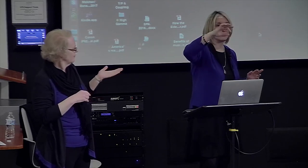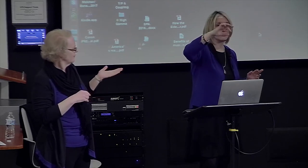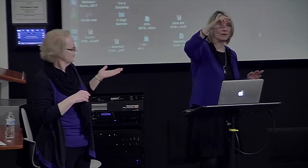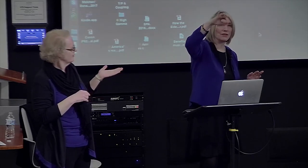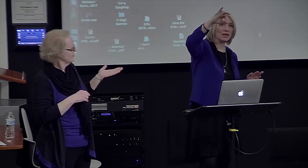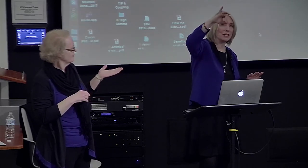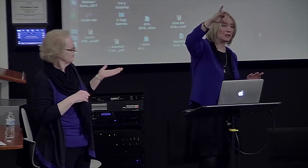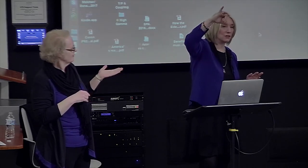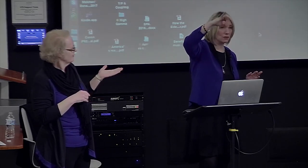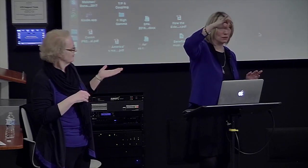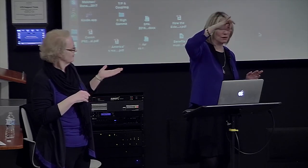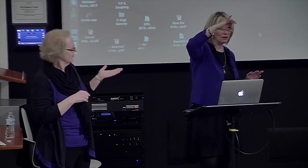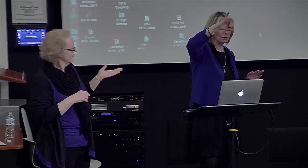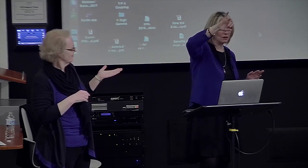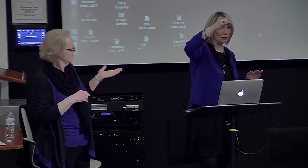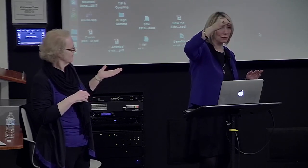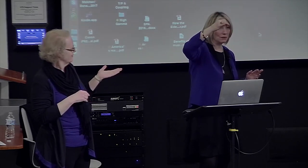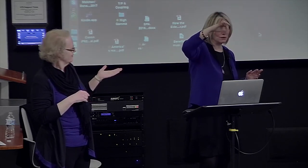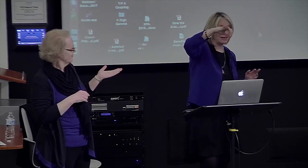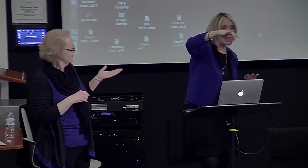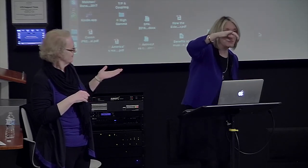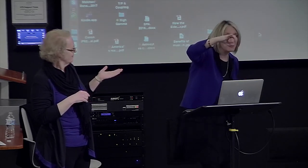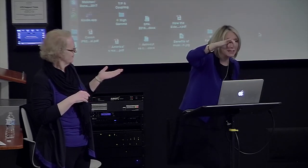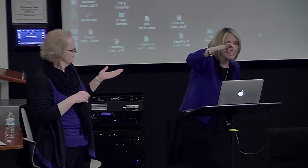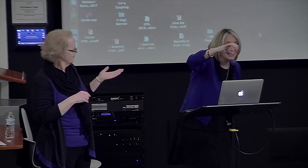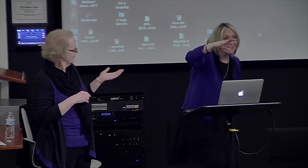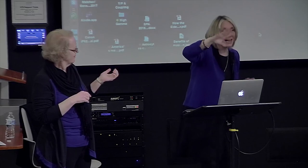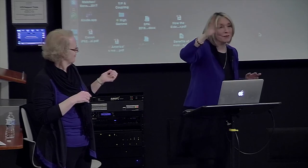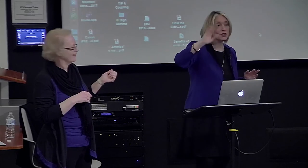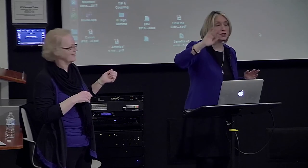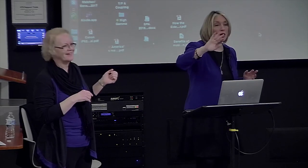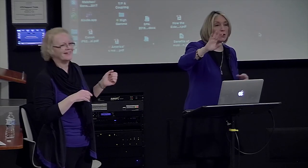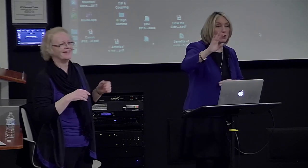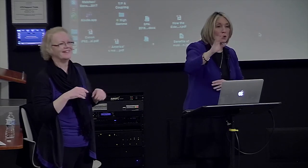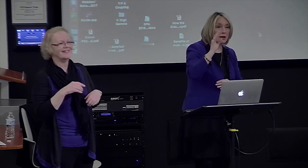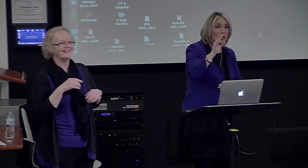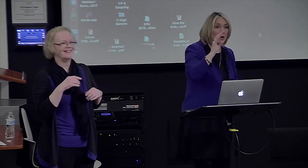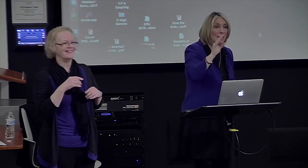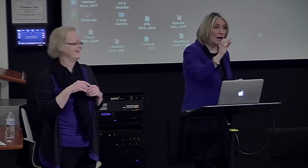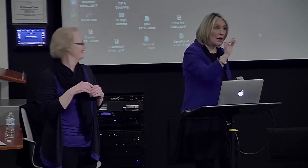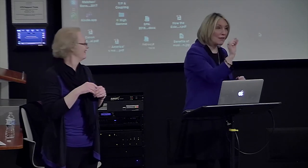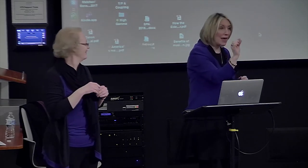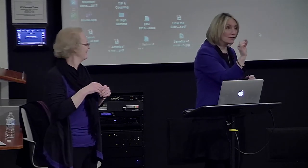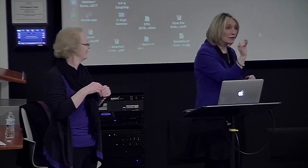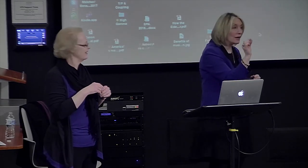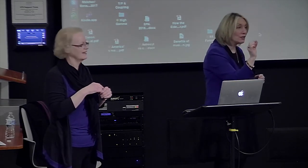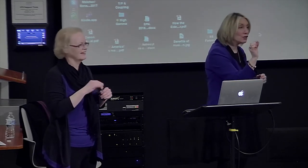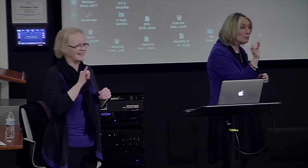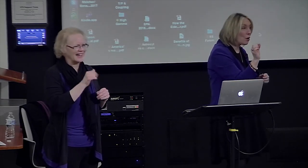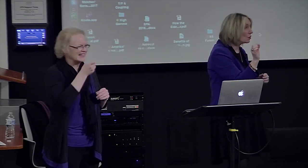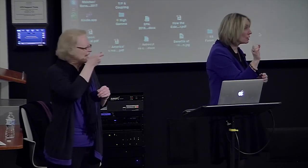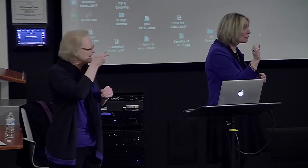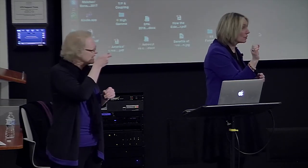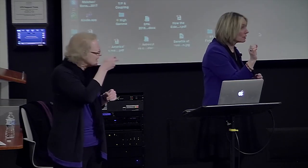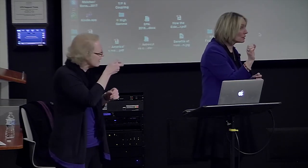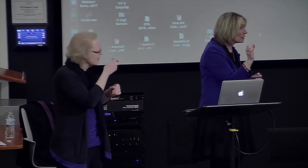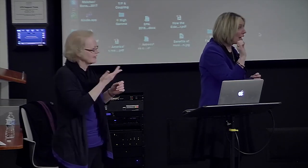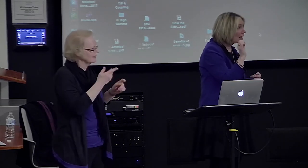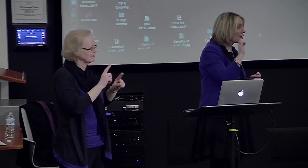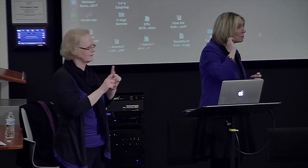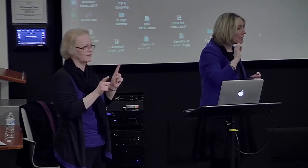this and this you know help me yeah so that's a very small